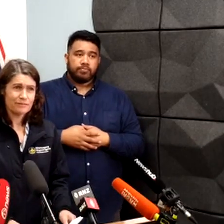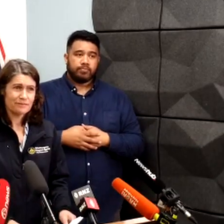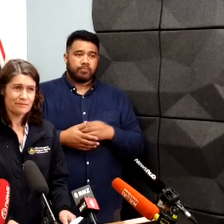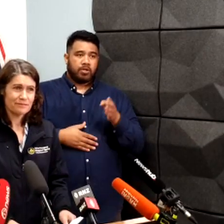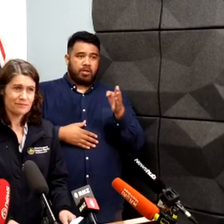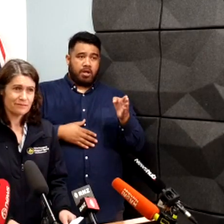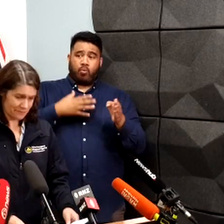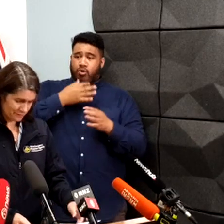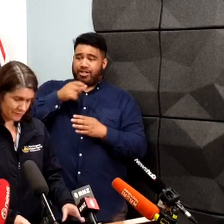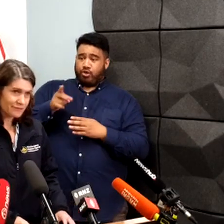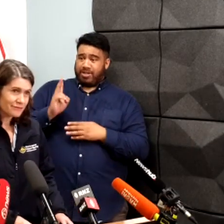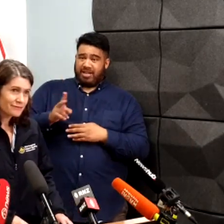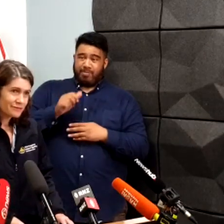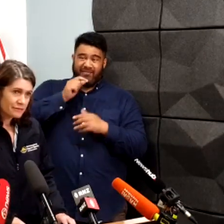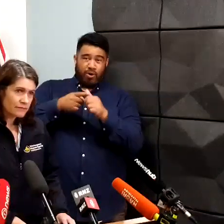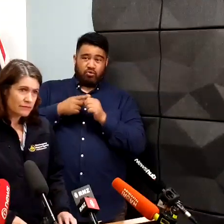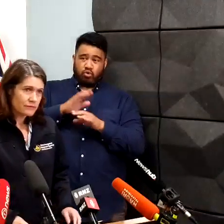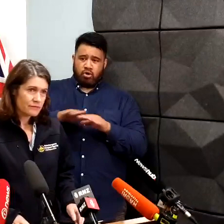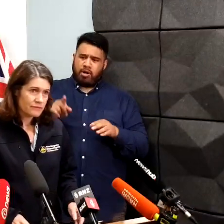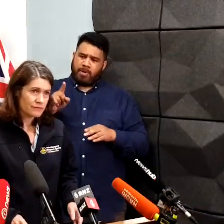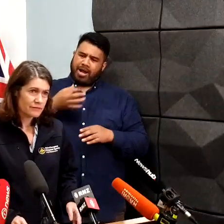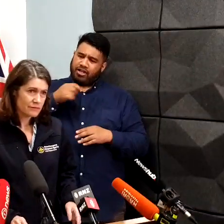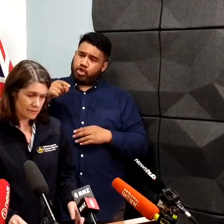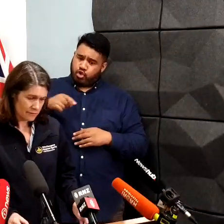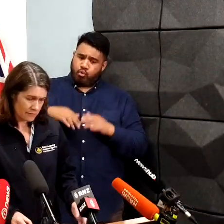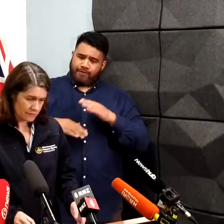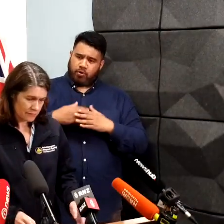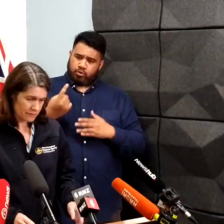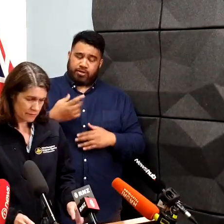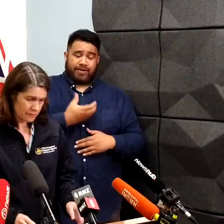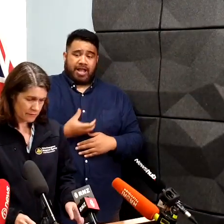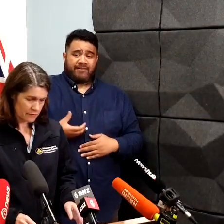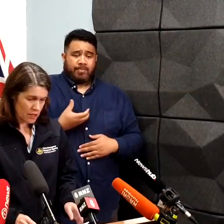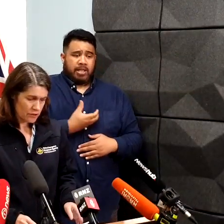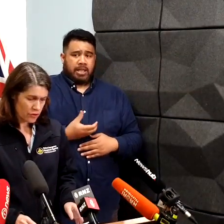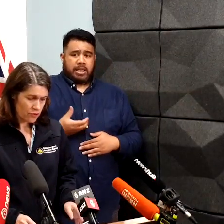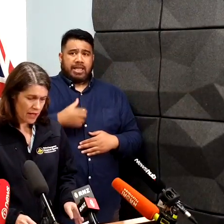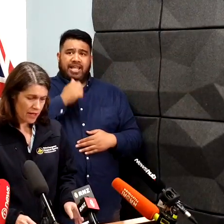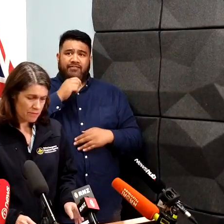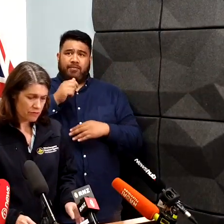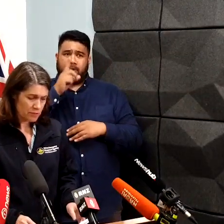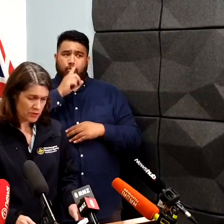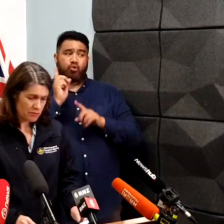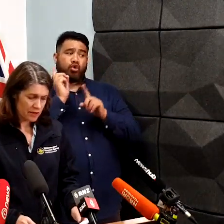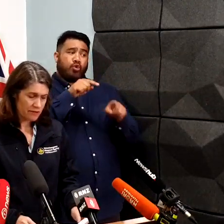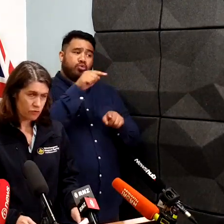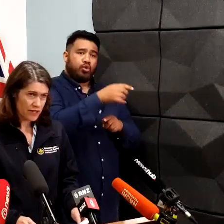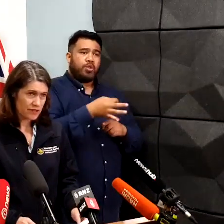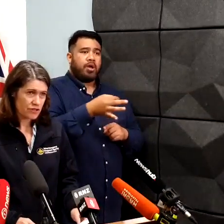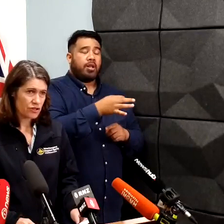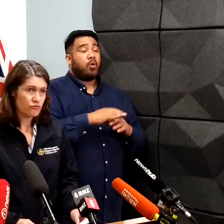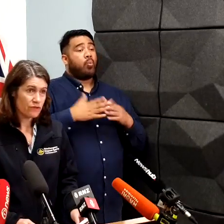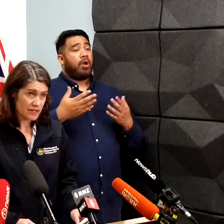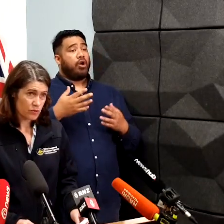I'm going to ask you again, I don't know if you're going to answer it, but are you fully comfortable with sending people off the island? So the responsibility for